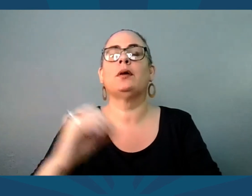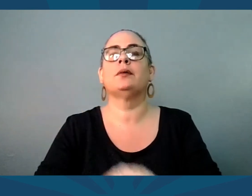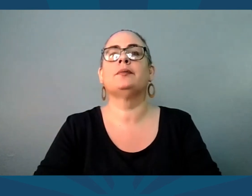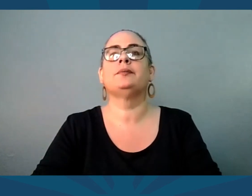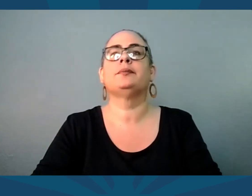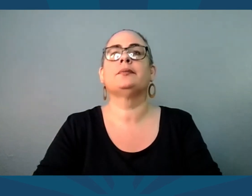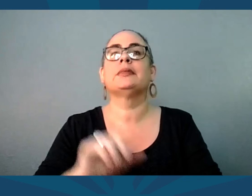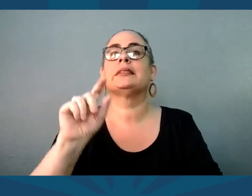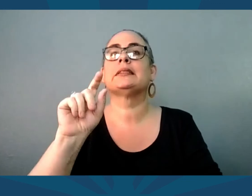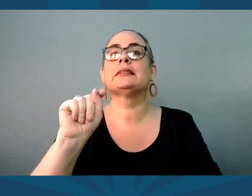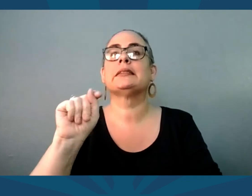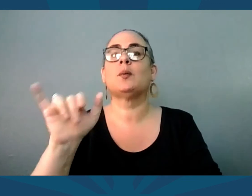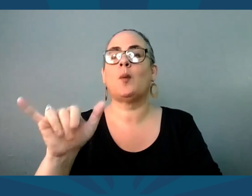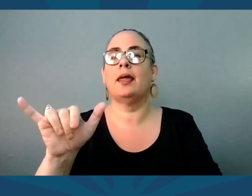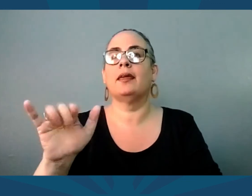520-375-7990.